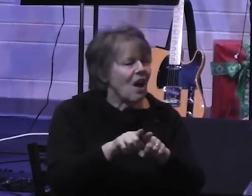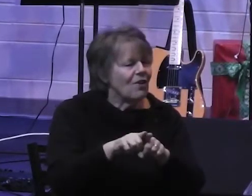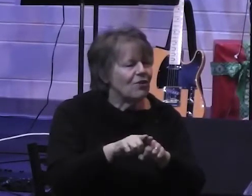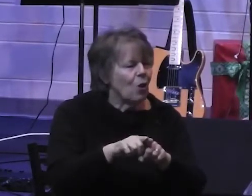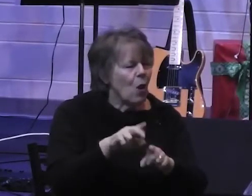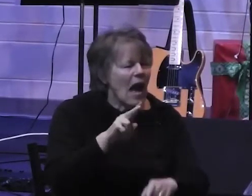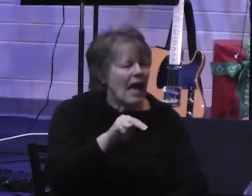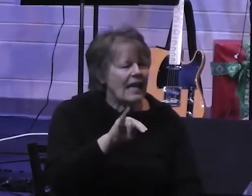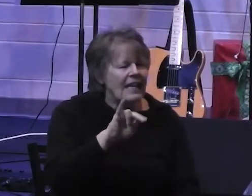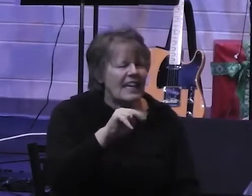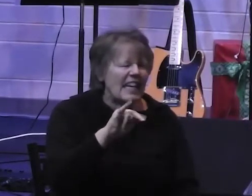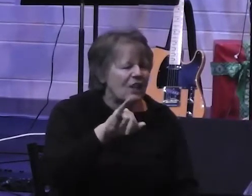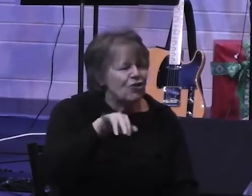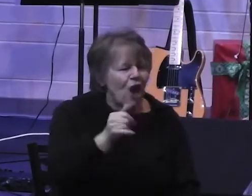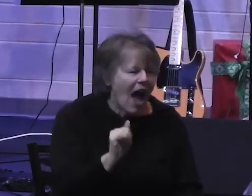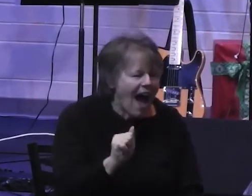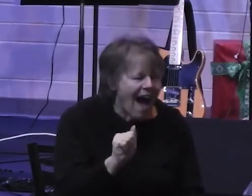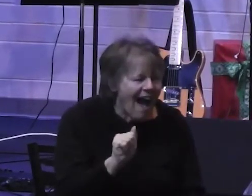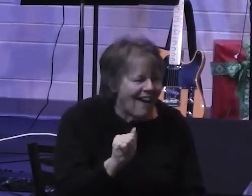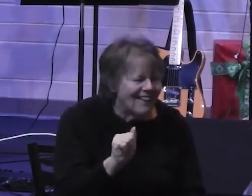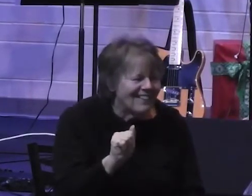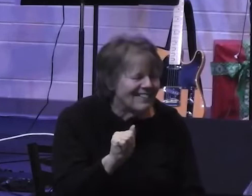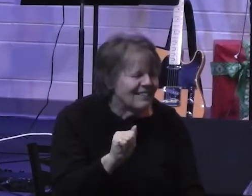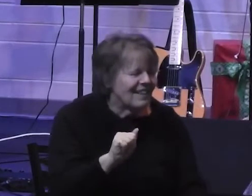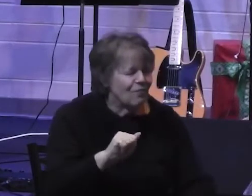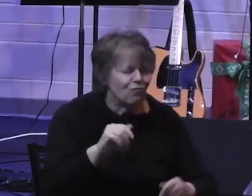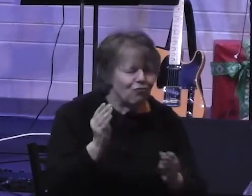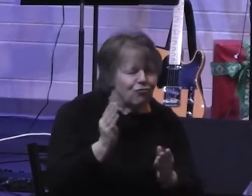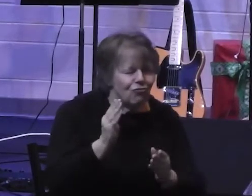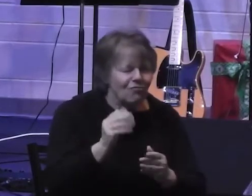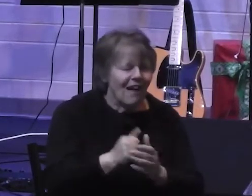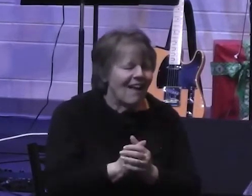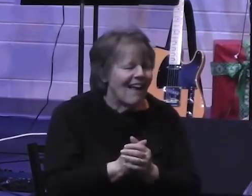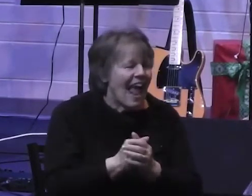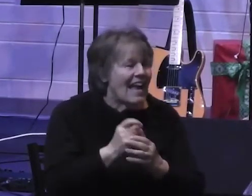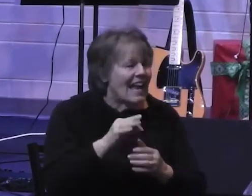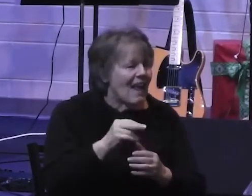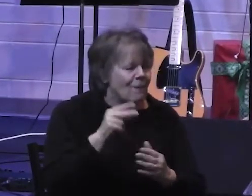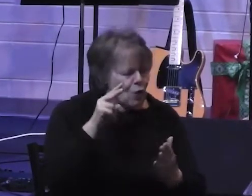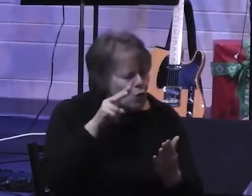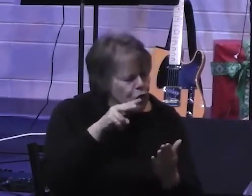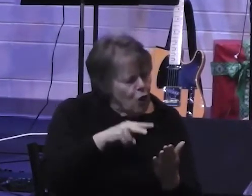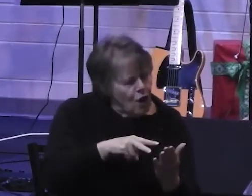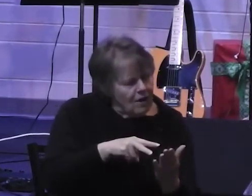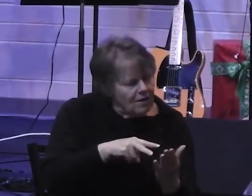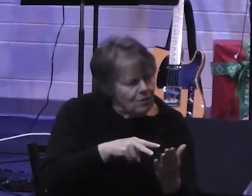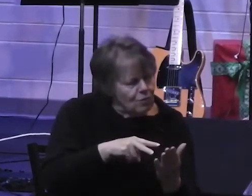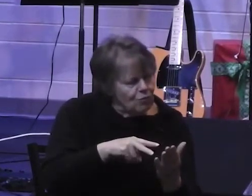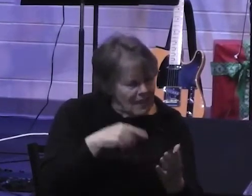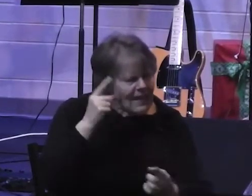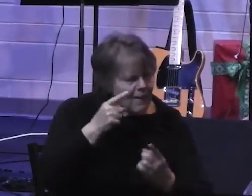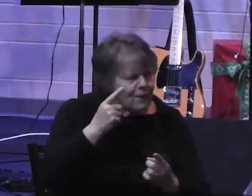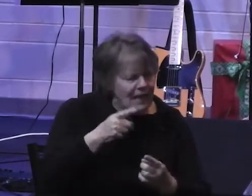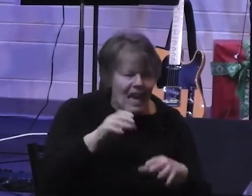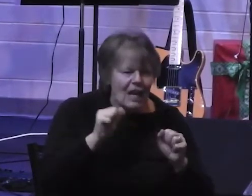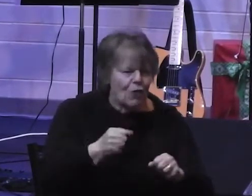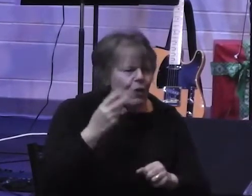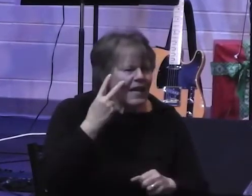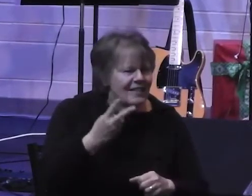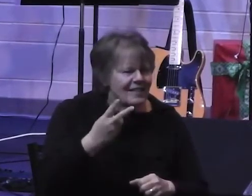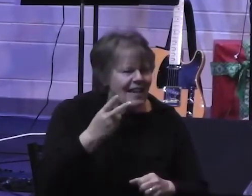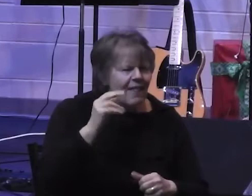ninja. And if you look carefully, you can actually see His crazy mad ninja